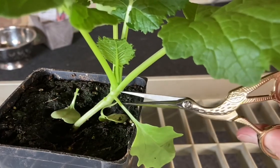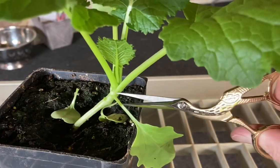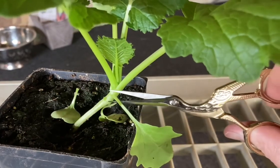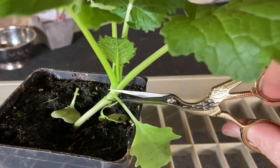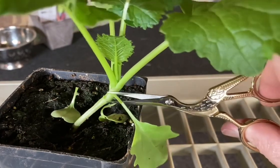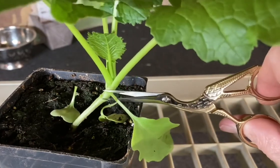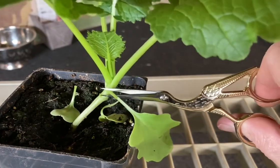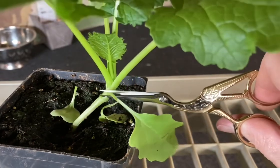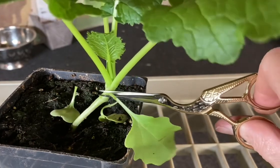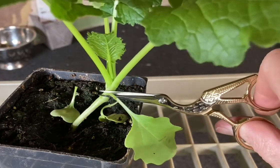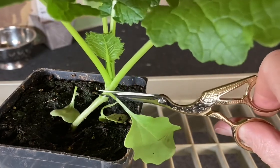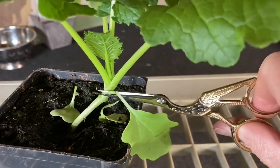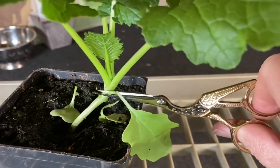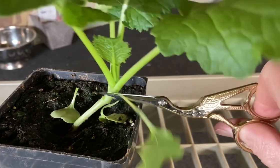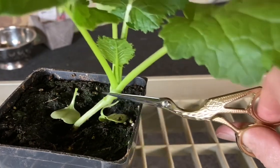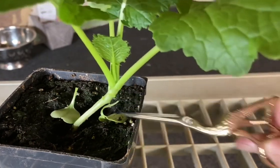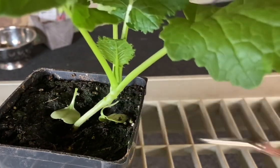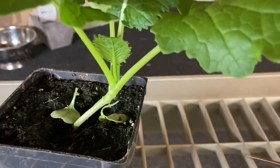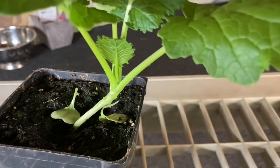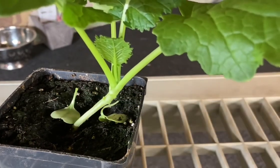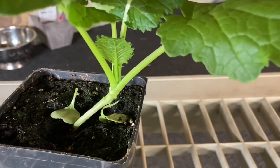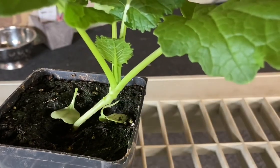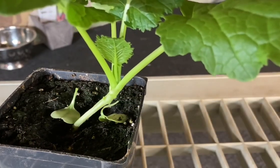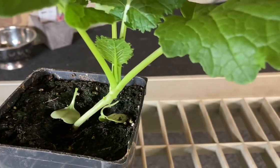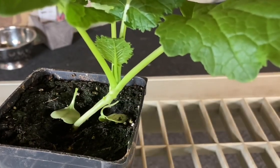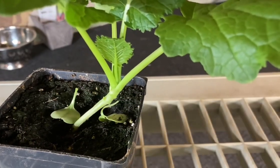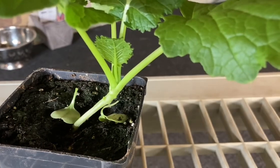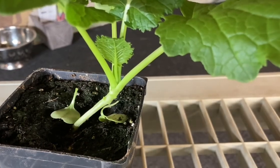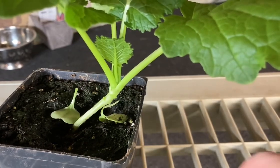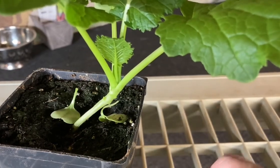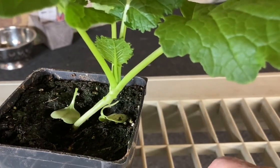I'm going to cut this one off because it's broken.